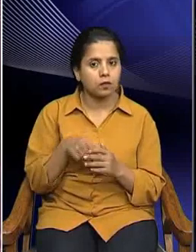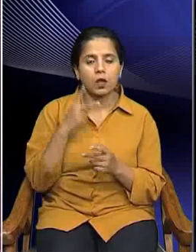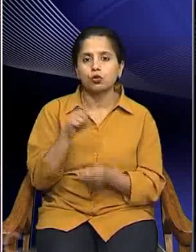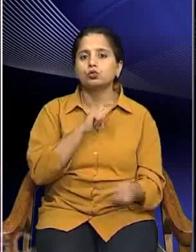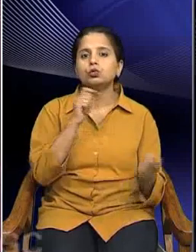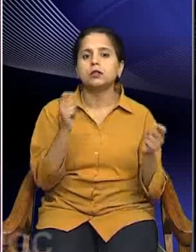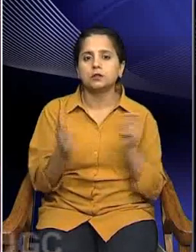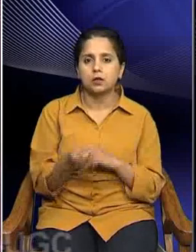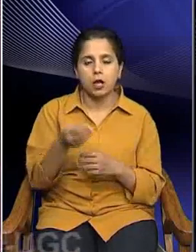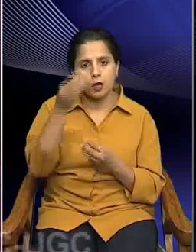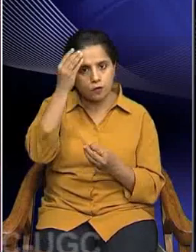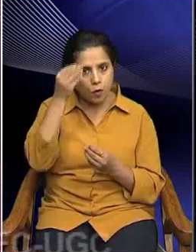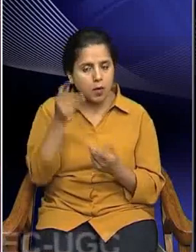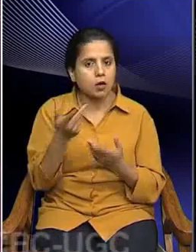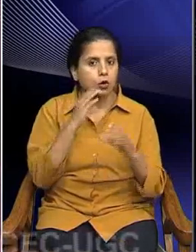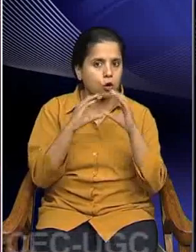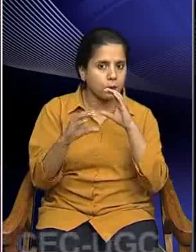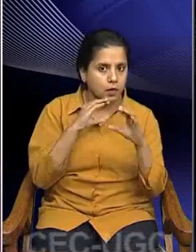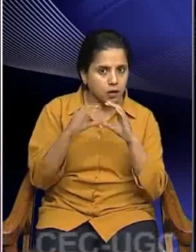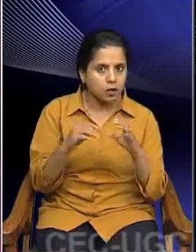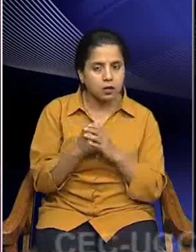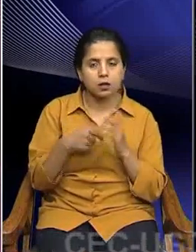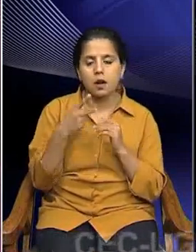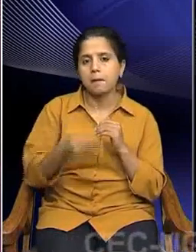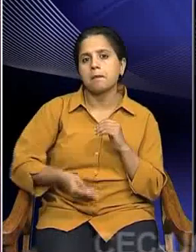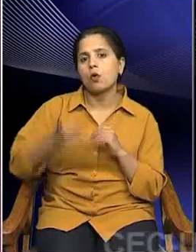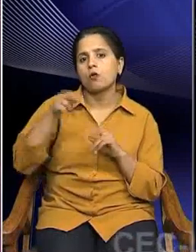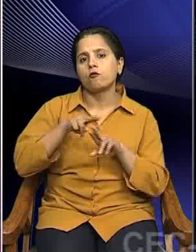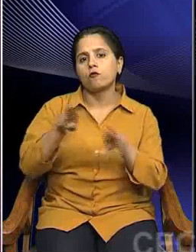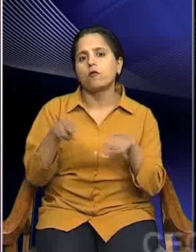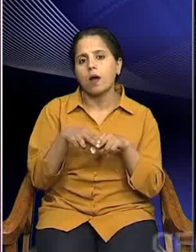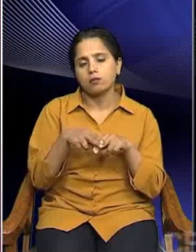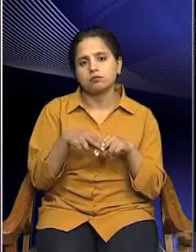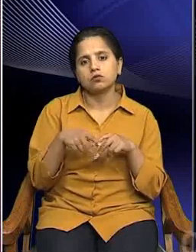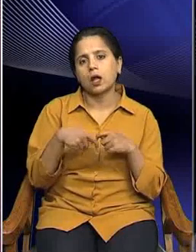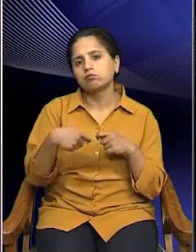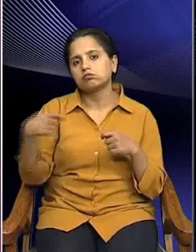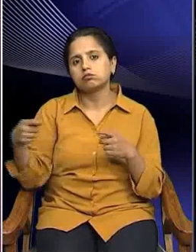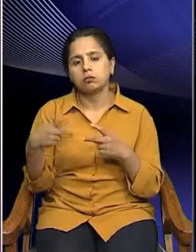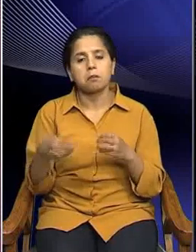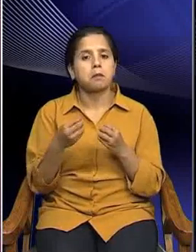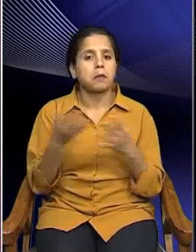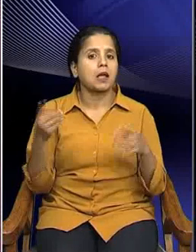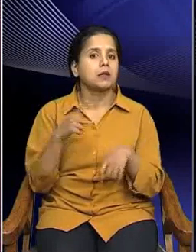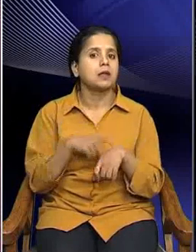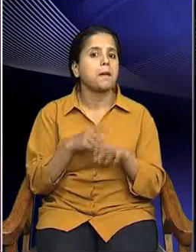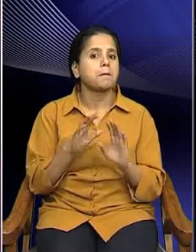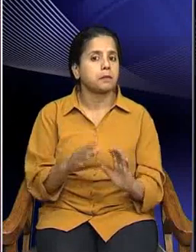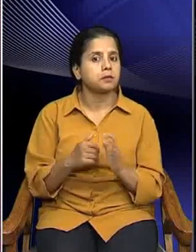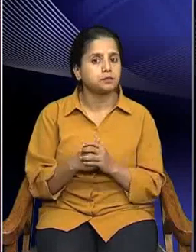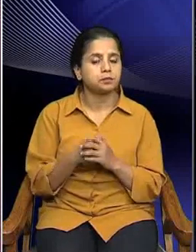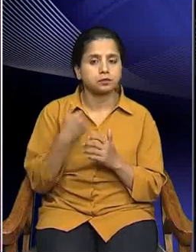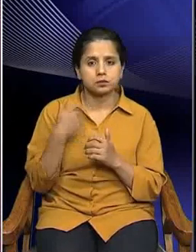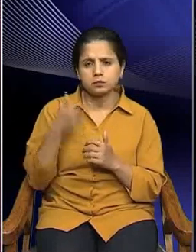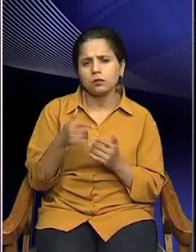transformation, information communication with extended family members also, because many times with in the